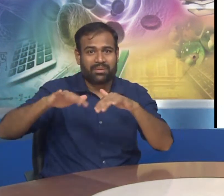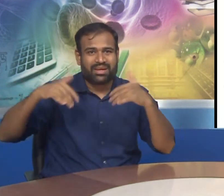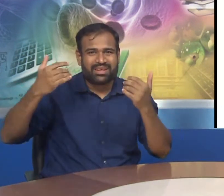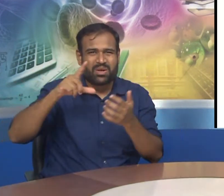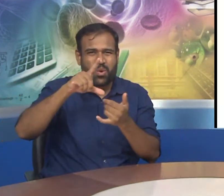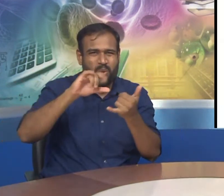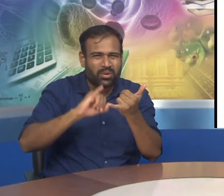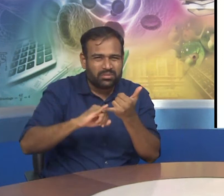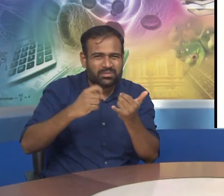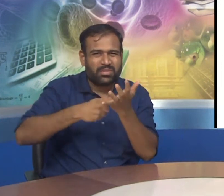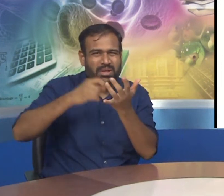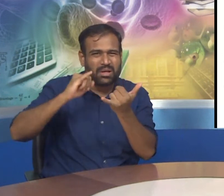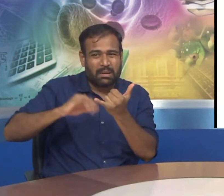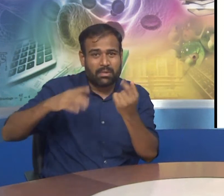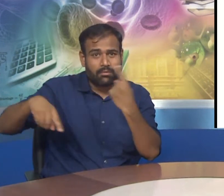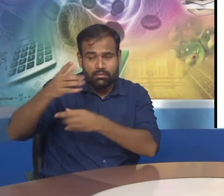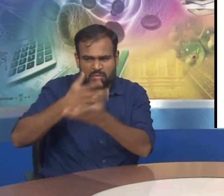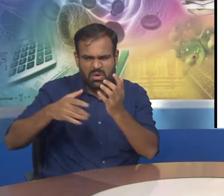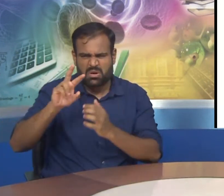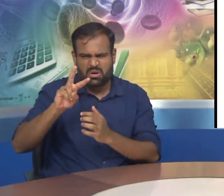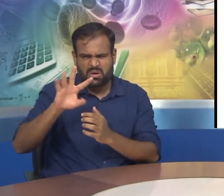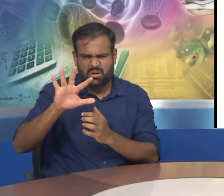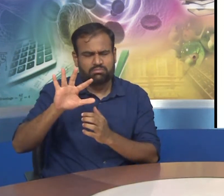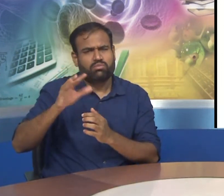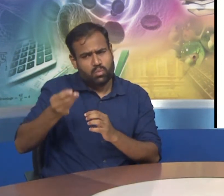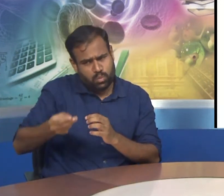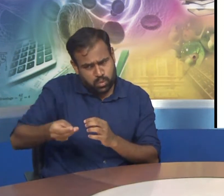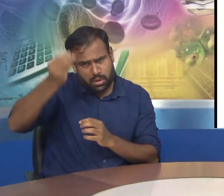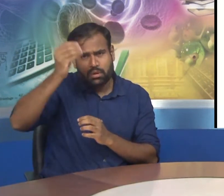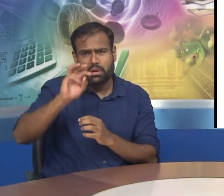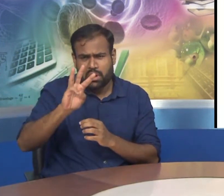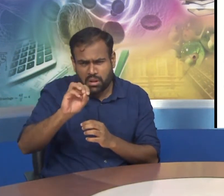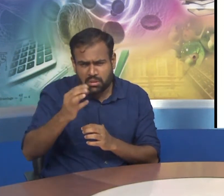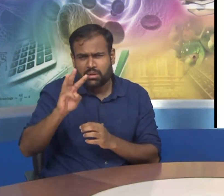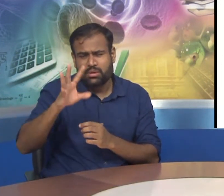it deems necessary.